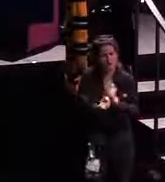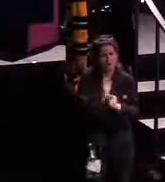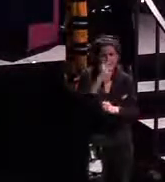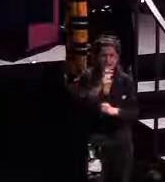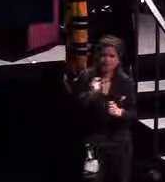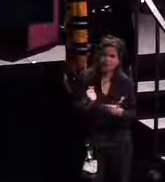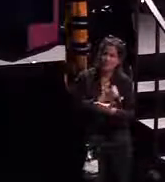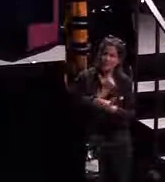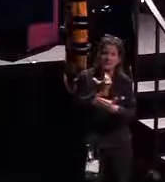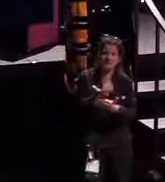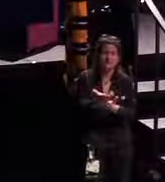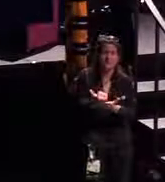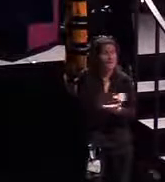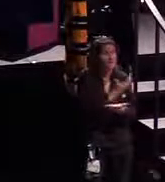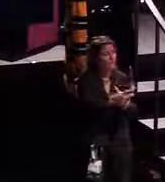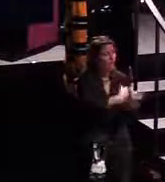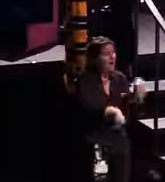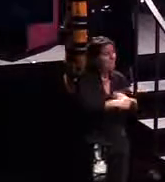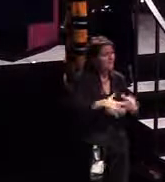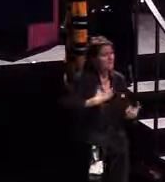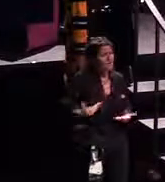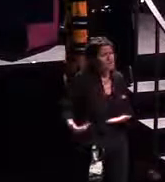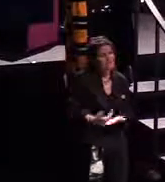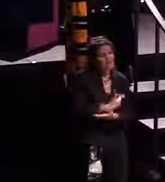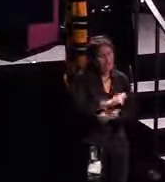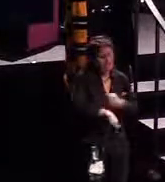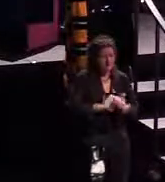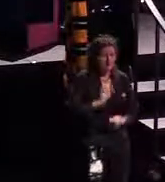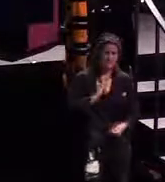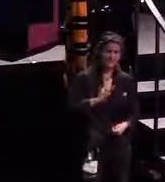ensure everyone feels safe to be themselves?